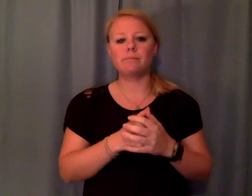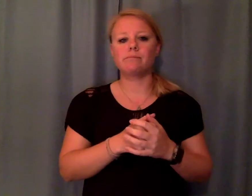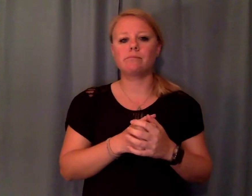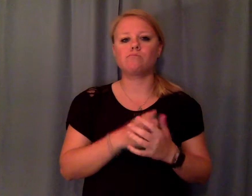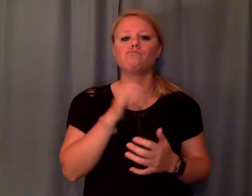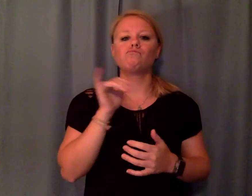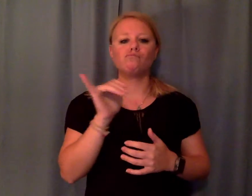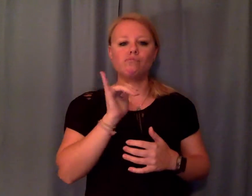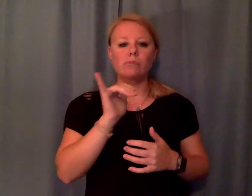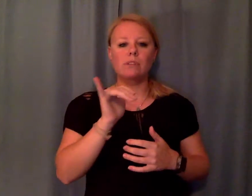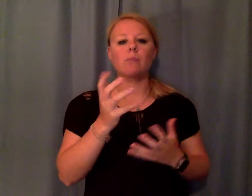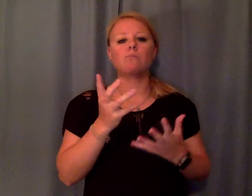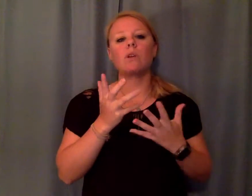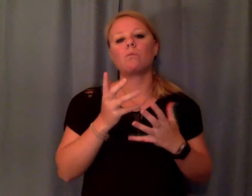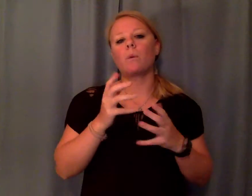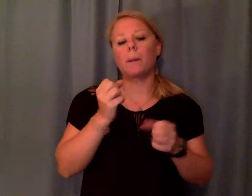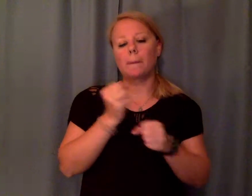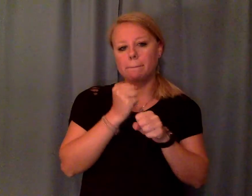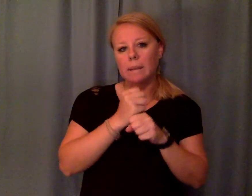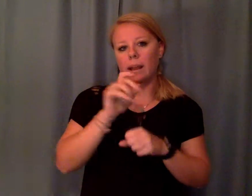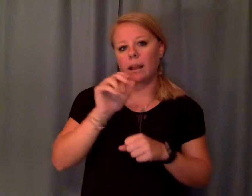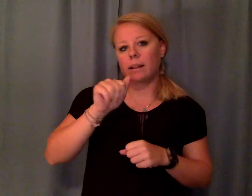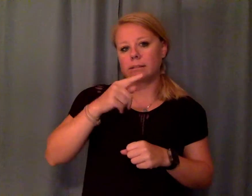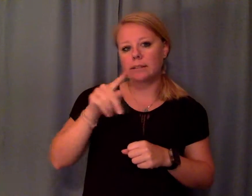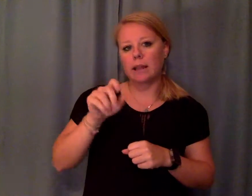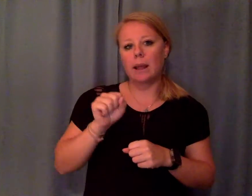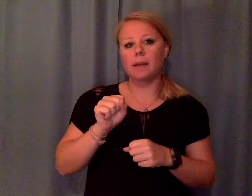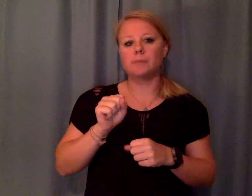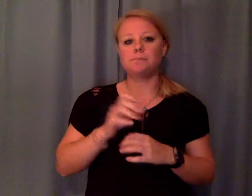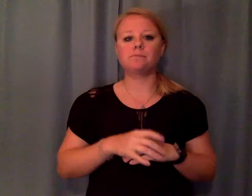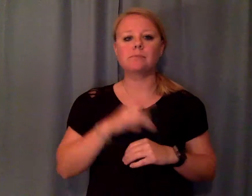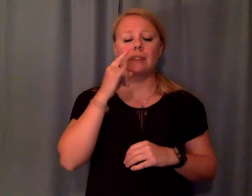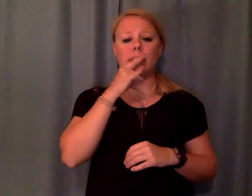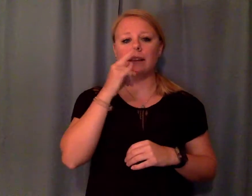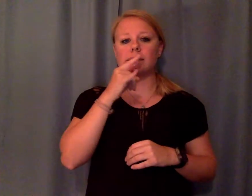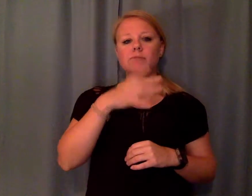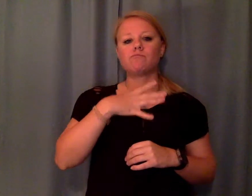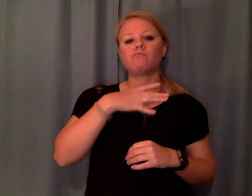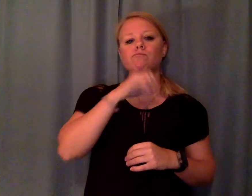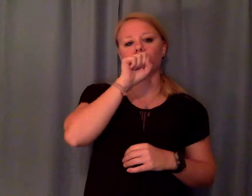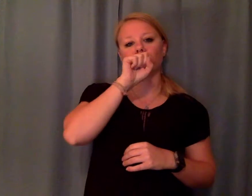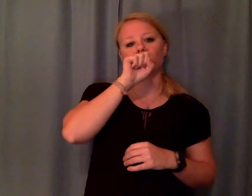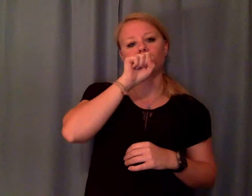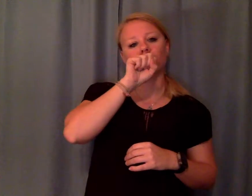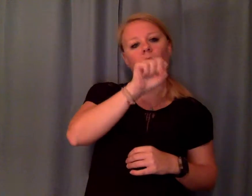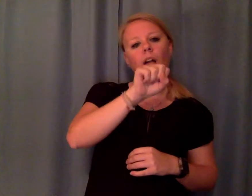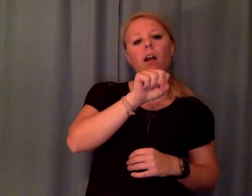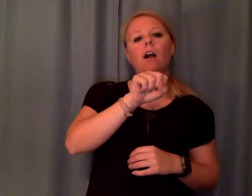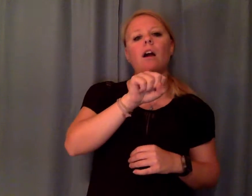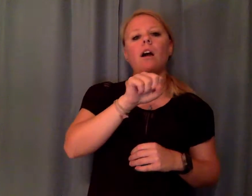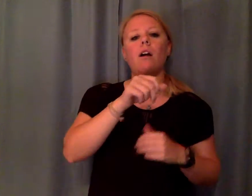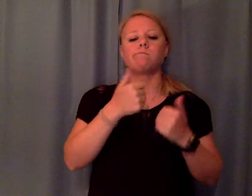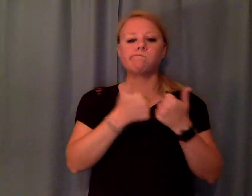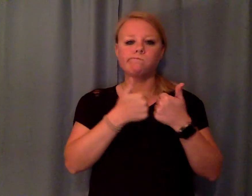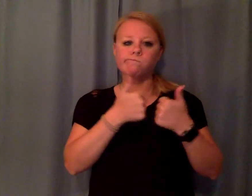also. A lot of kids these days like to play games, but now they want to make them. And it's